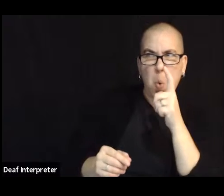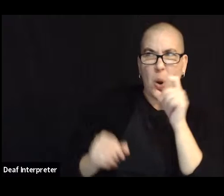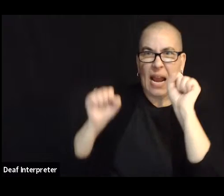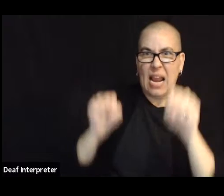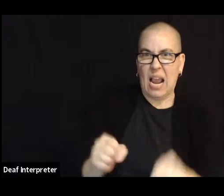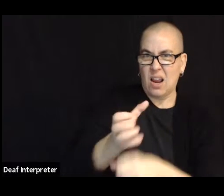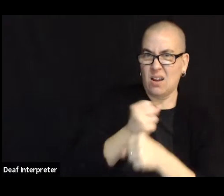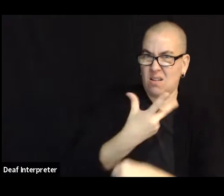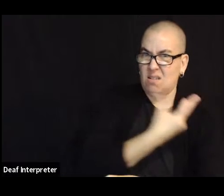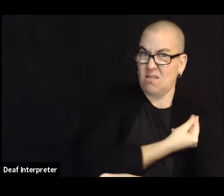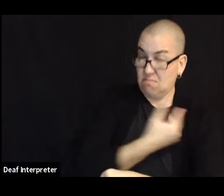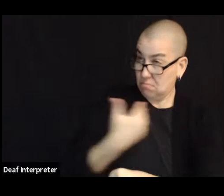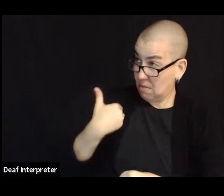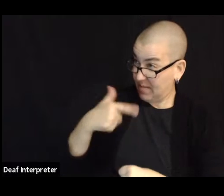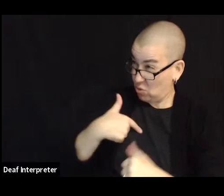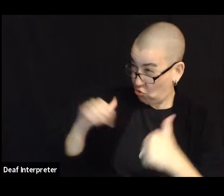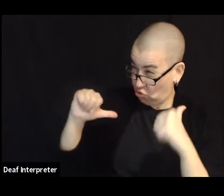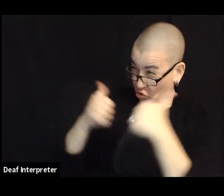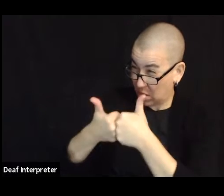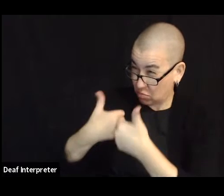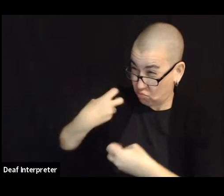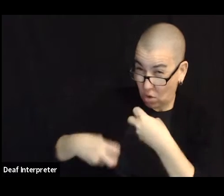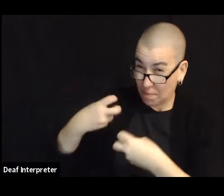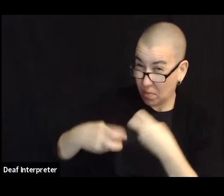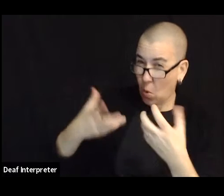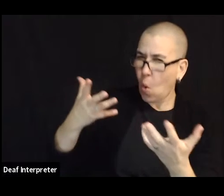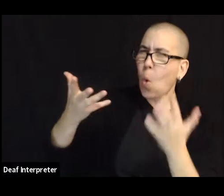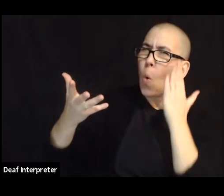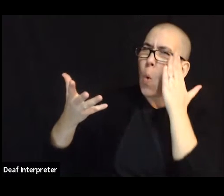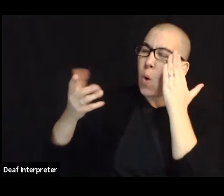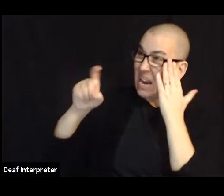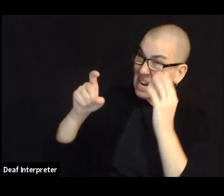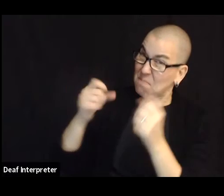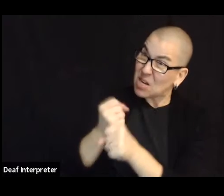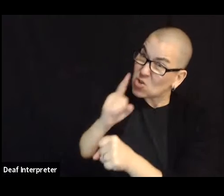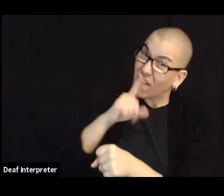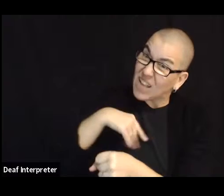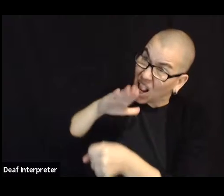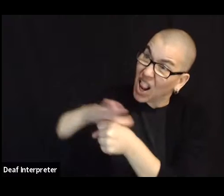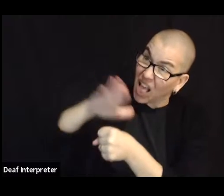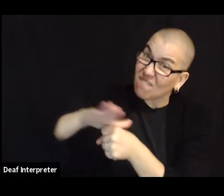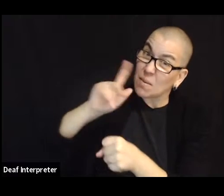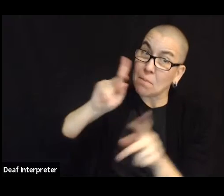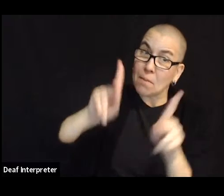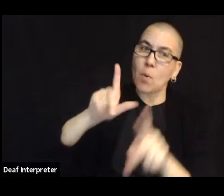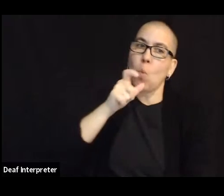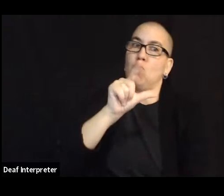where you just can't get enough arms of people who qualify, like we're hearing about in New York?